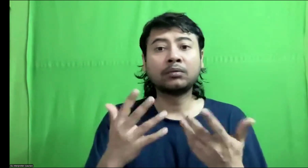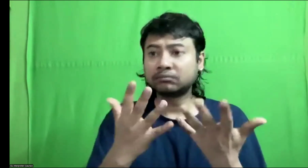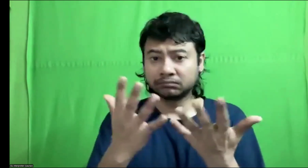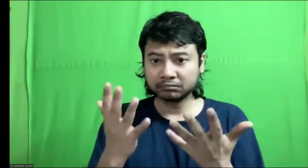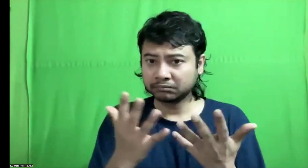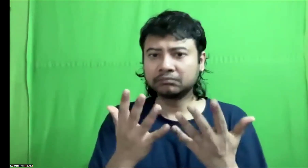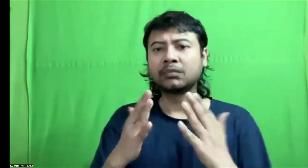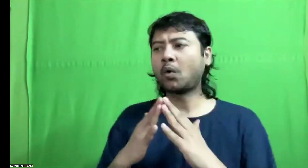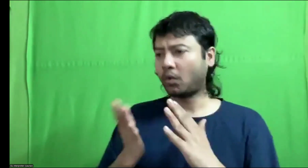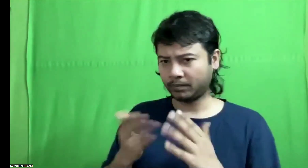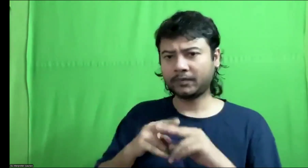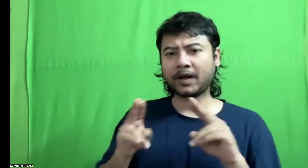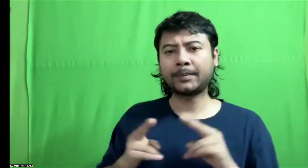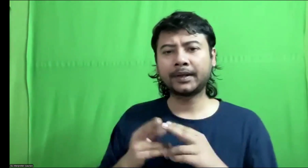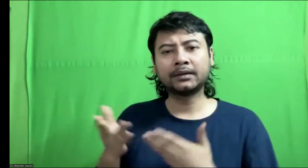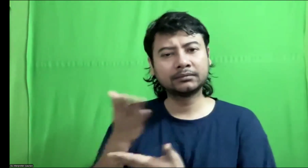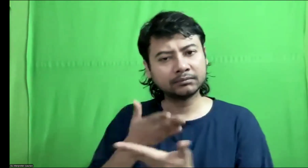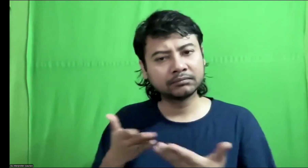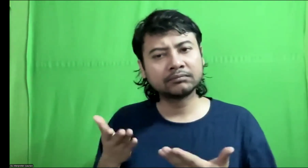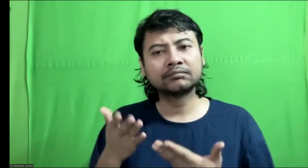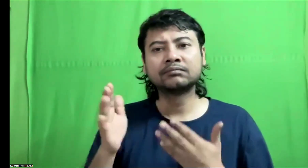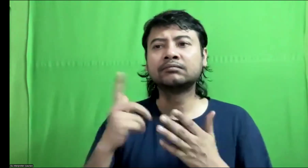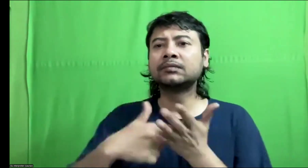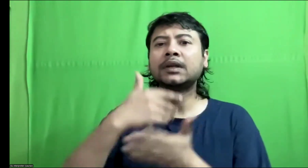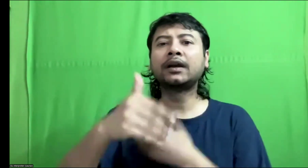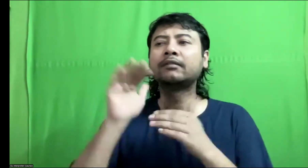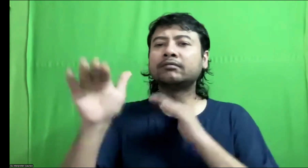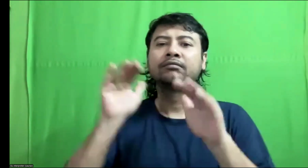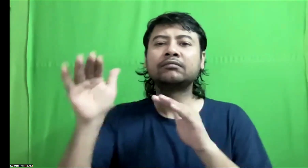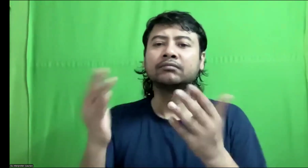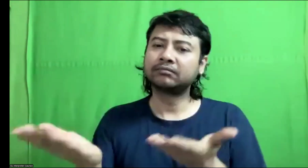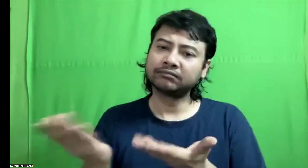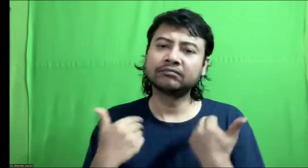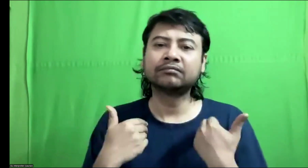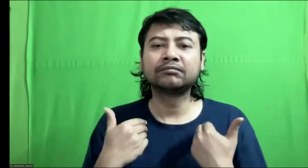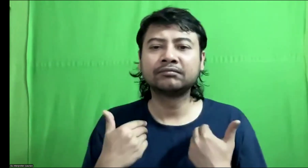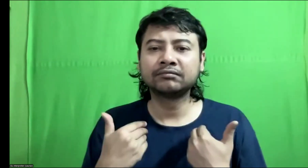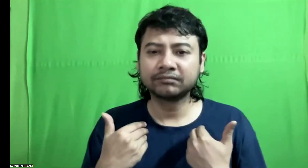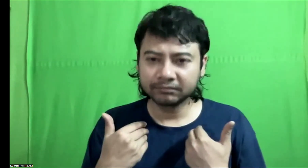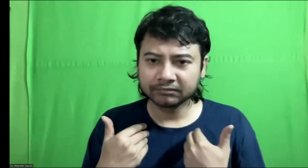Another simple way people do it is in a basket, they will keep the picture of Yashoda